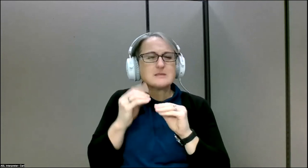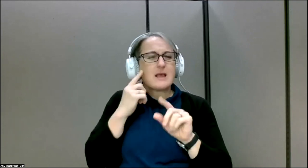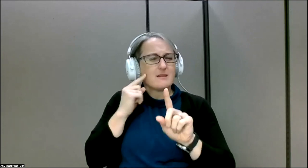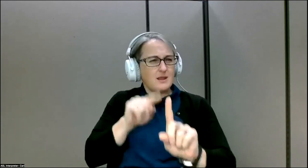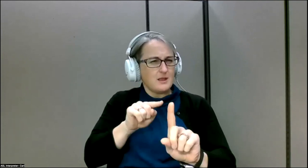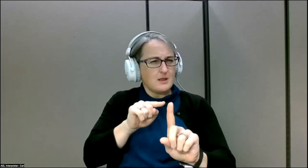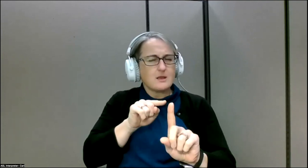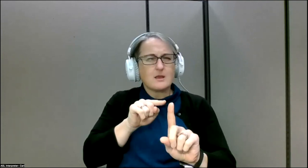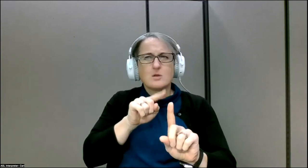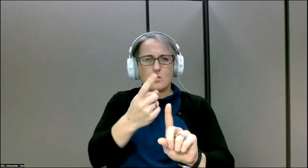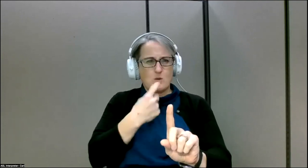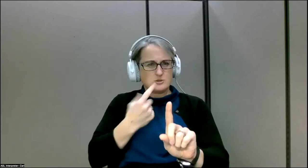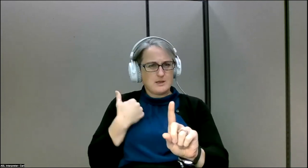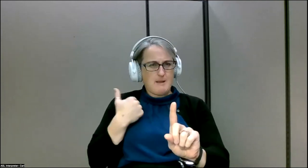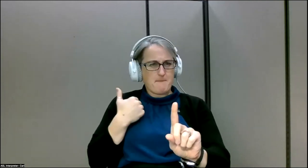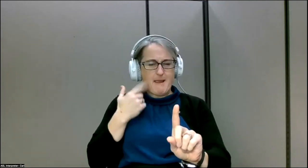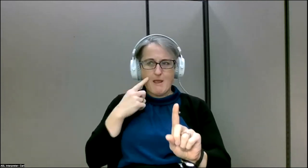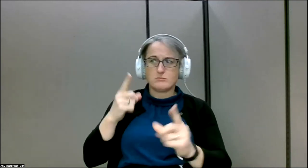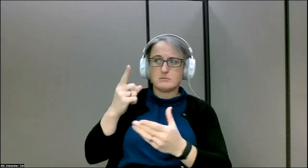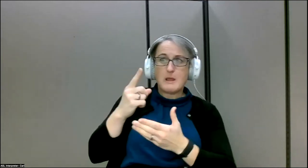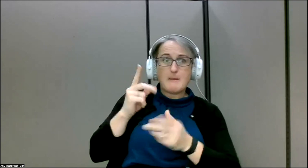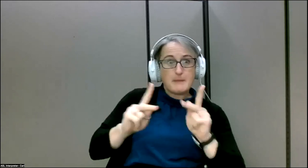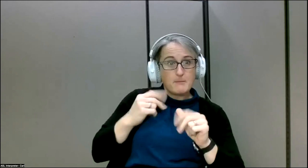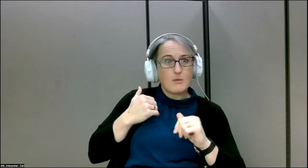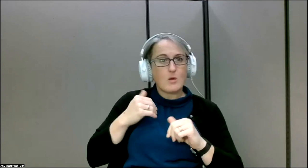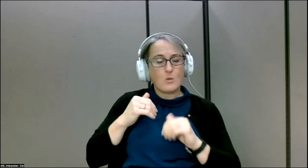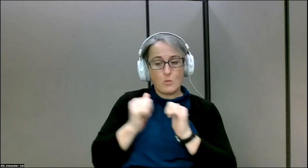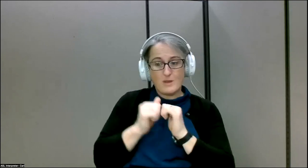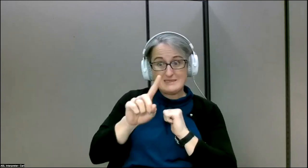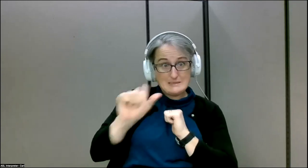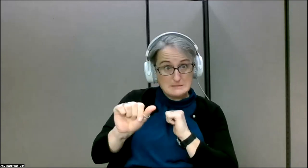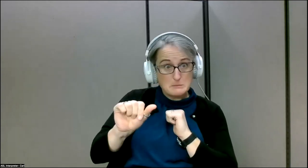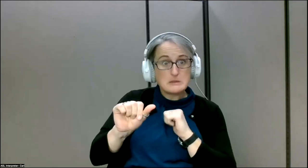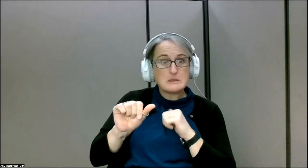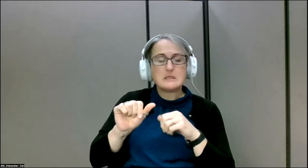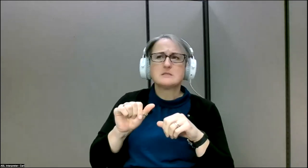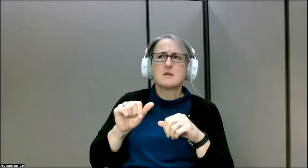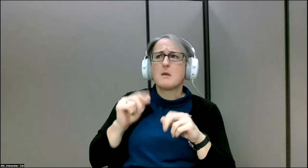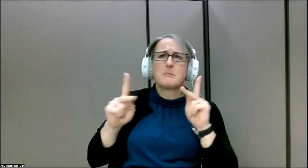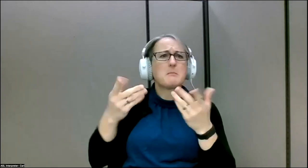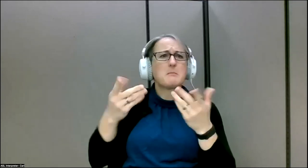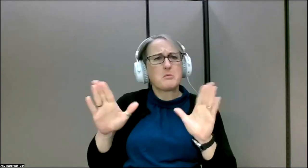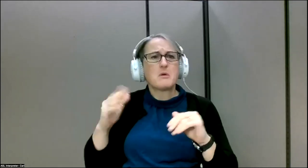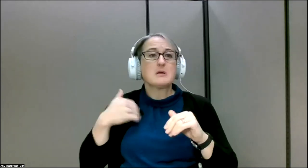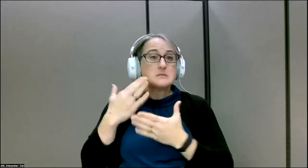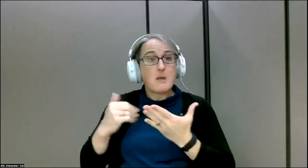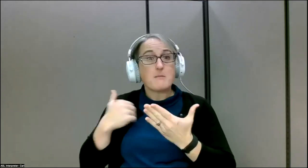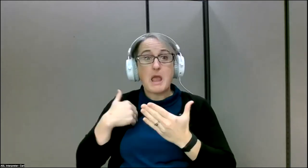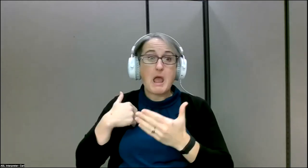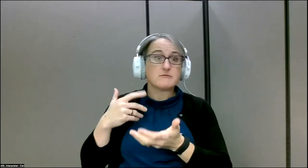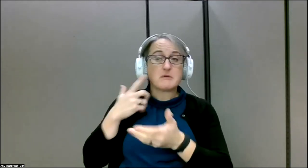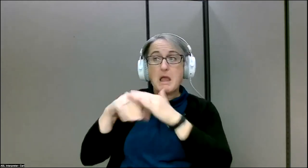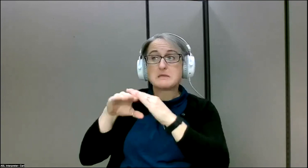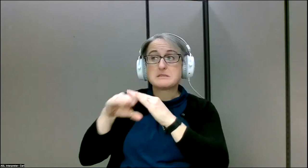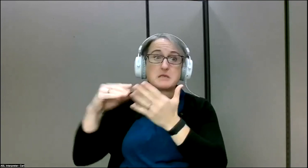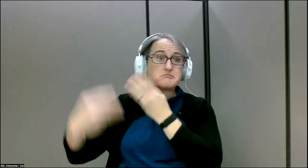digital divide, and we know people with disabilities 3 times more likely not to have a device, not have broadband. So